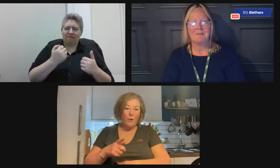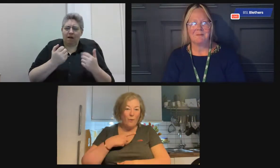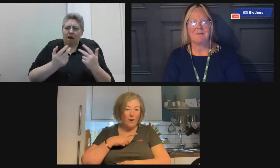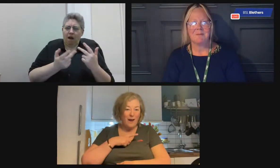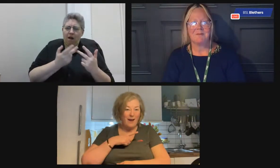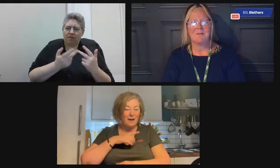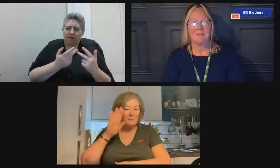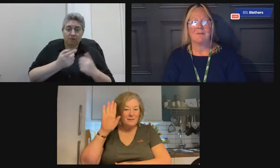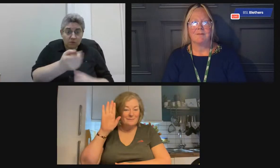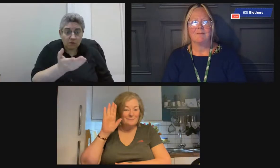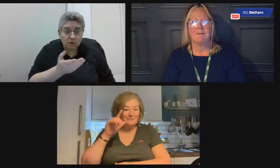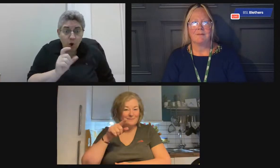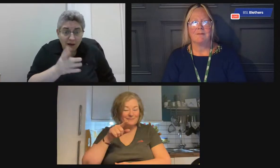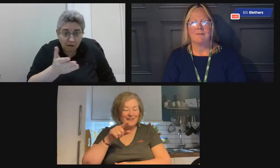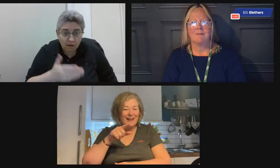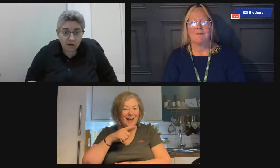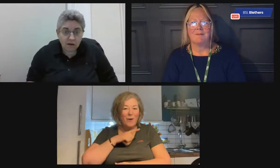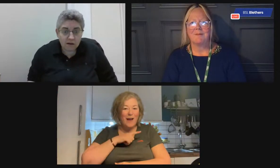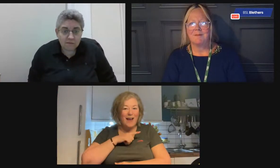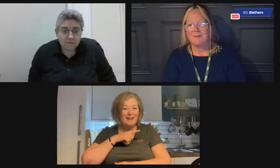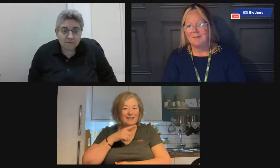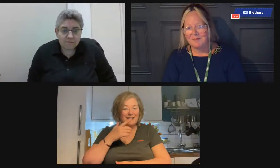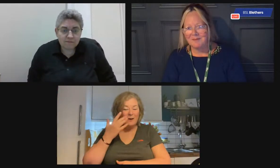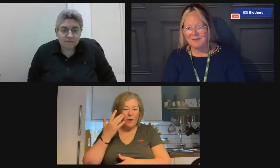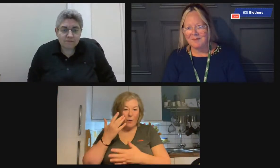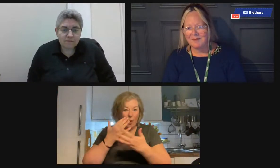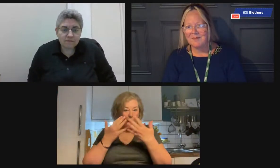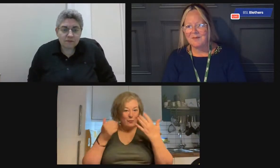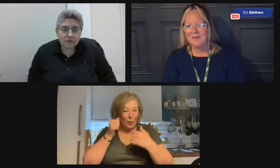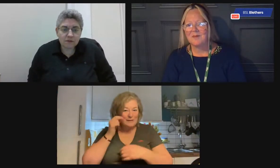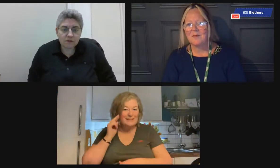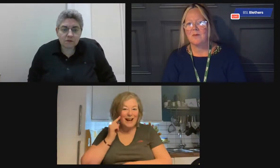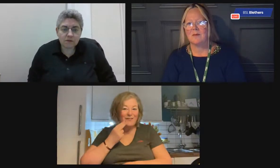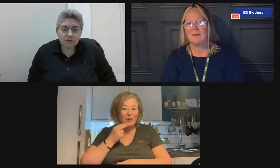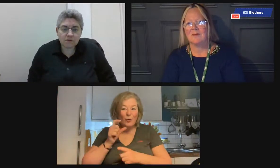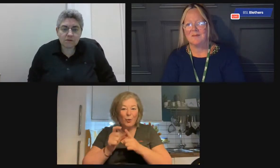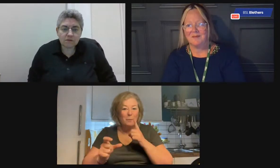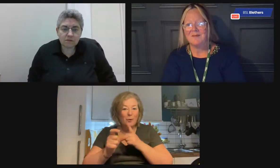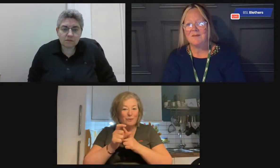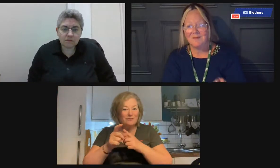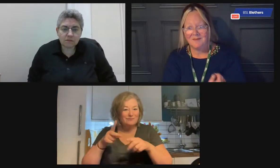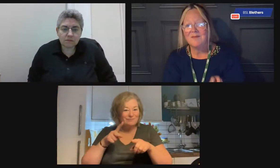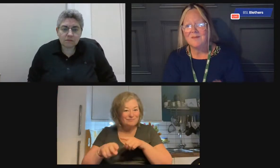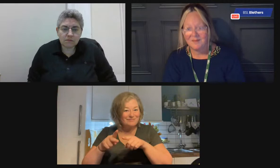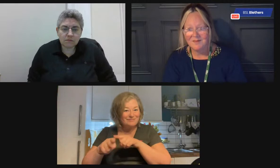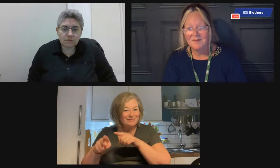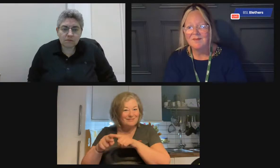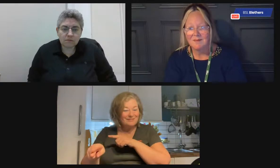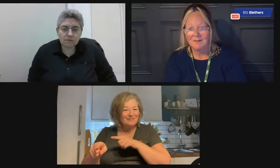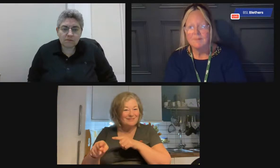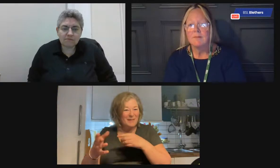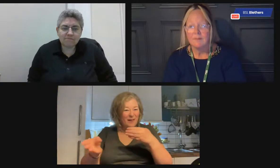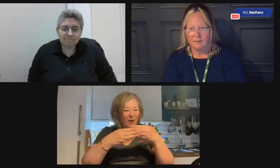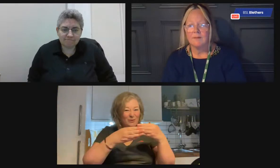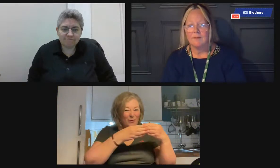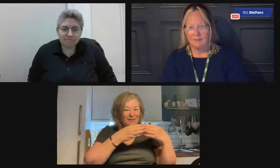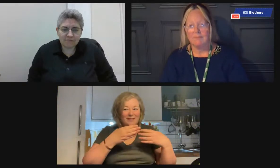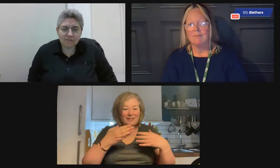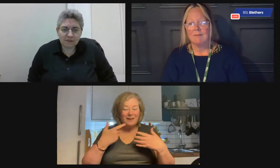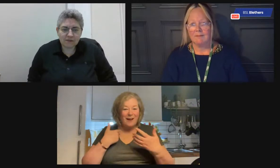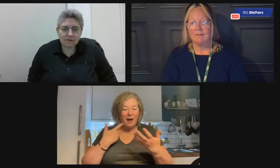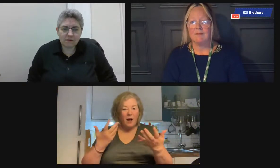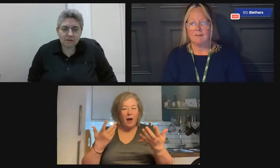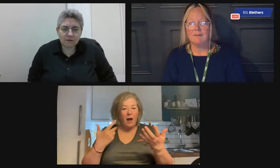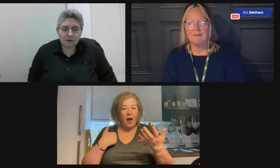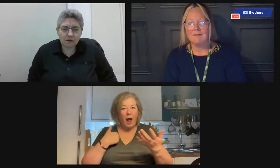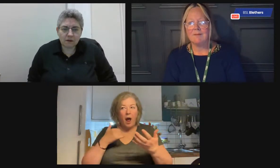a lot of that sort of work is involved. Could I come in? Yes, please do. Well, I know